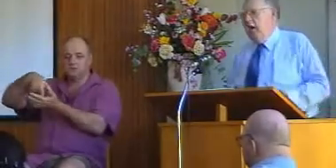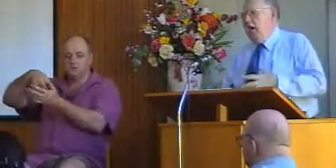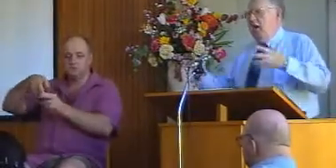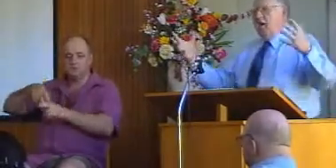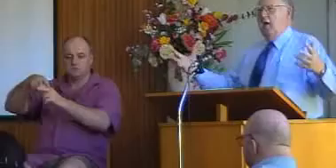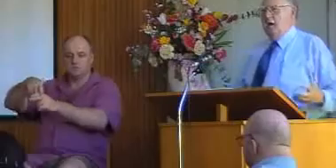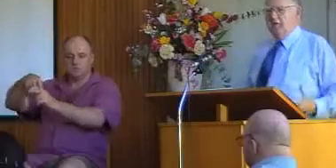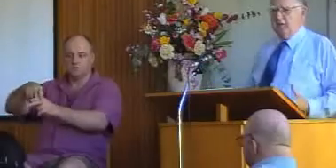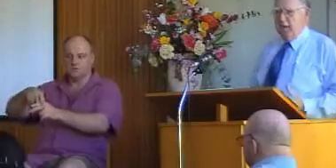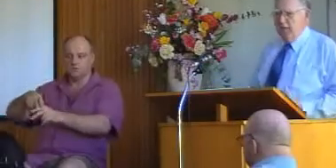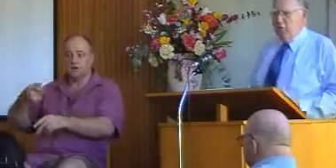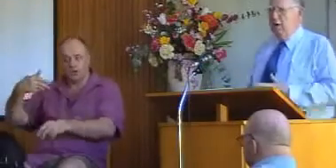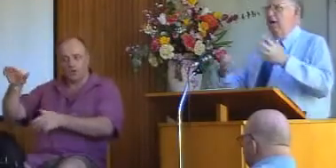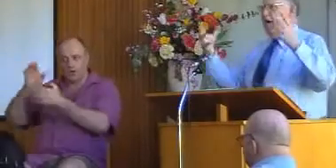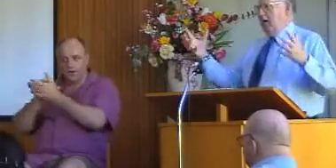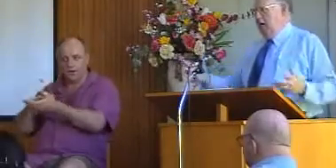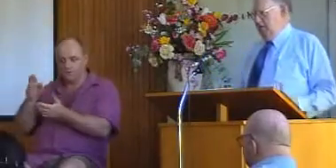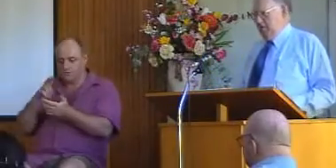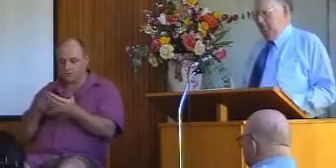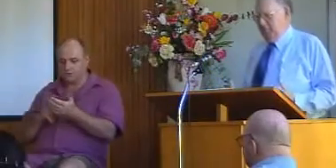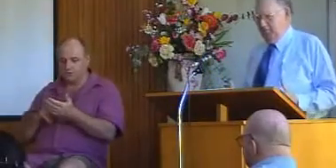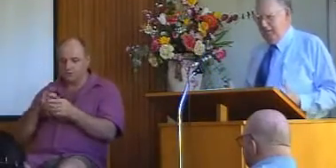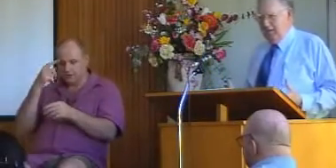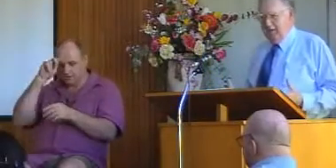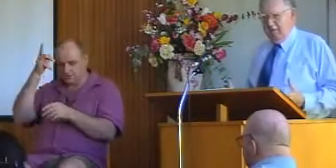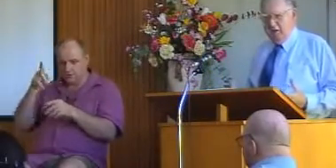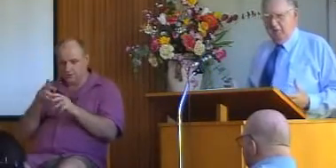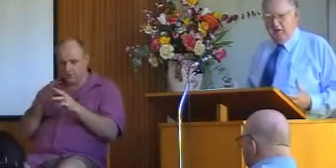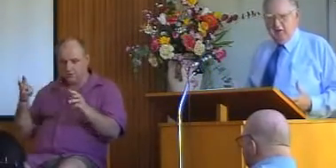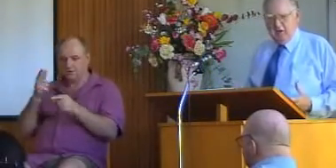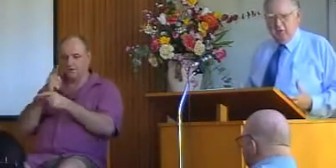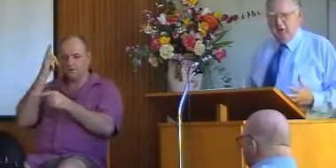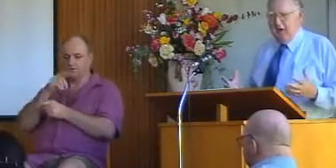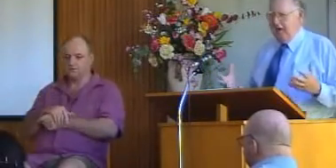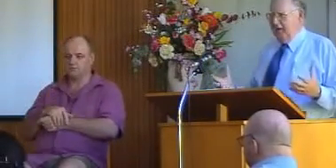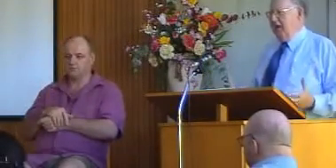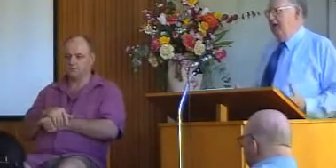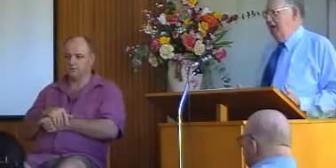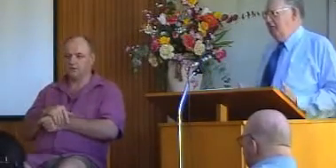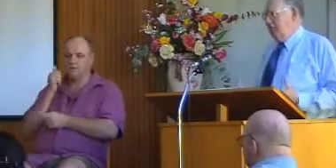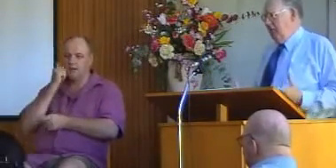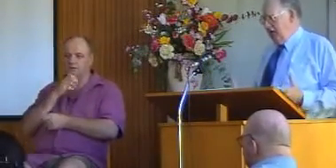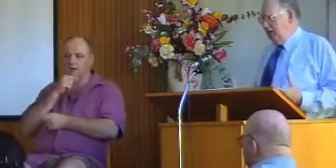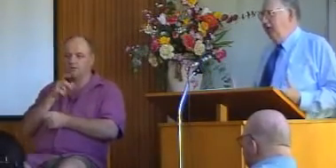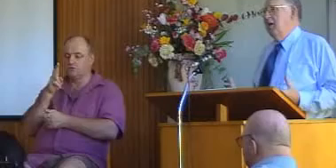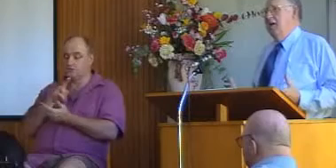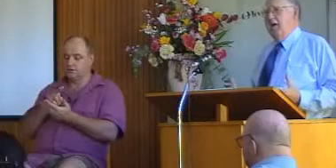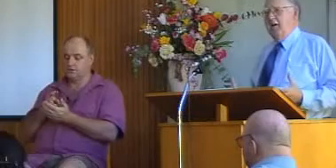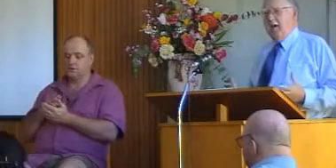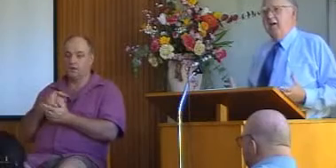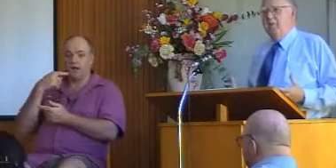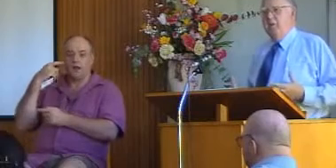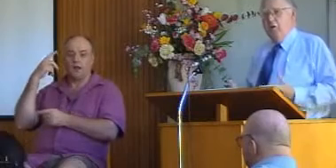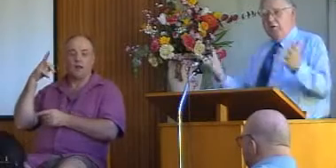beside, here's this man reading out aloud. Now, if somebody started to read out aloud in our society